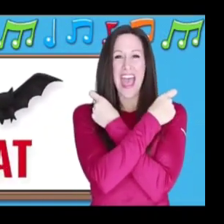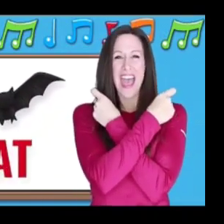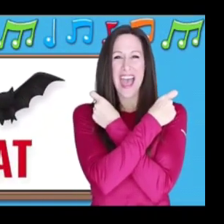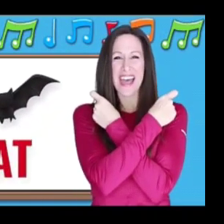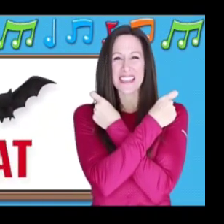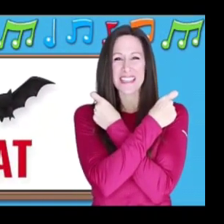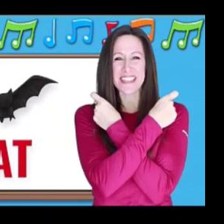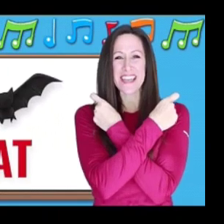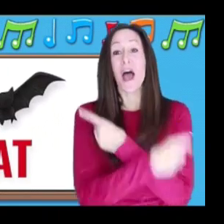bat.